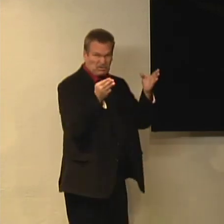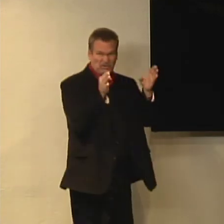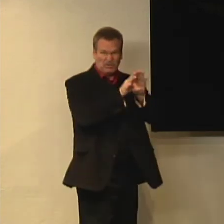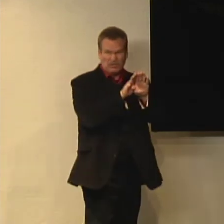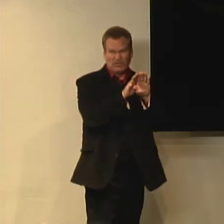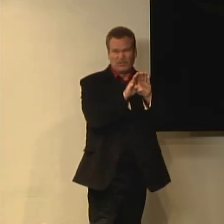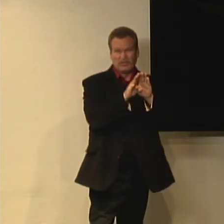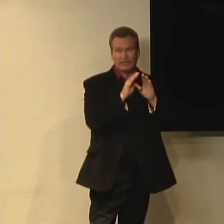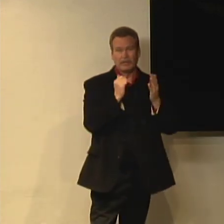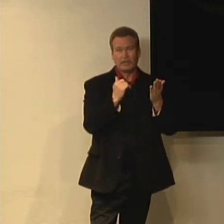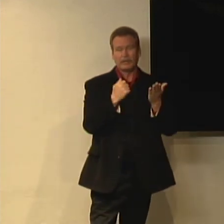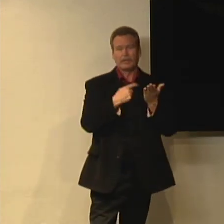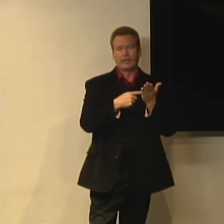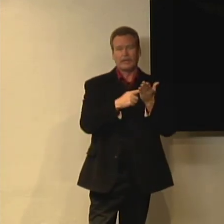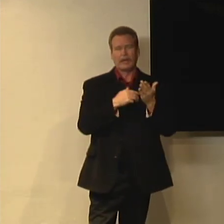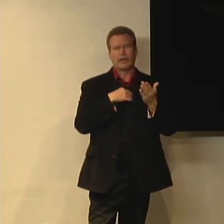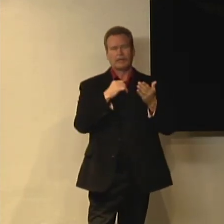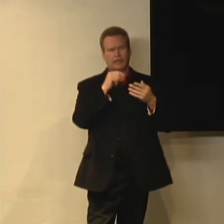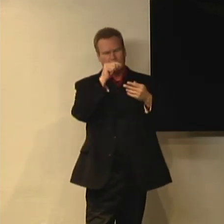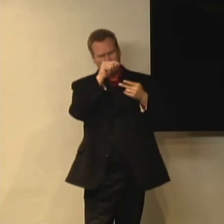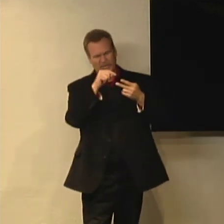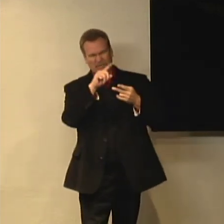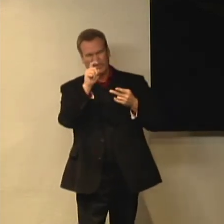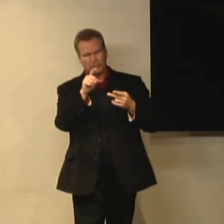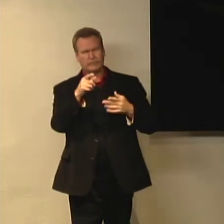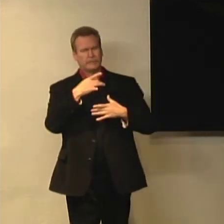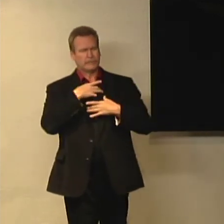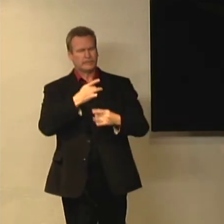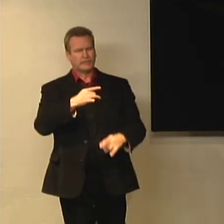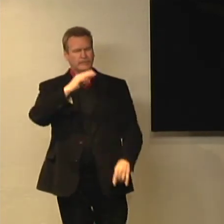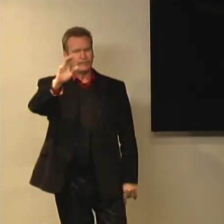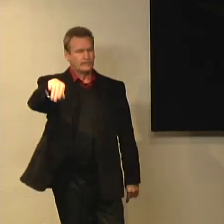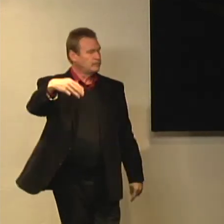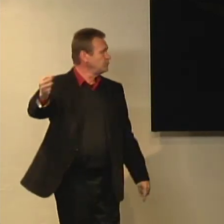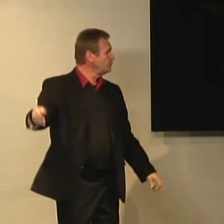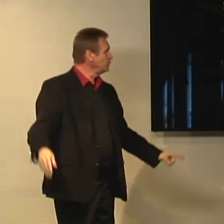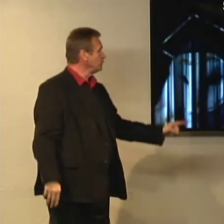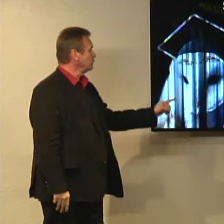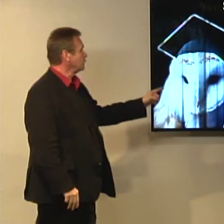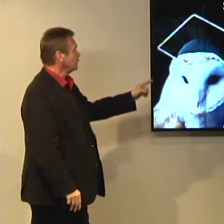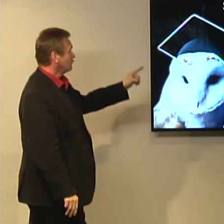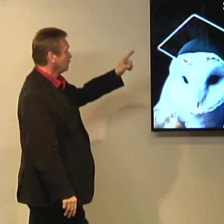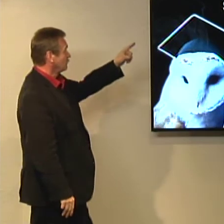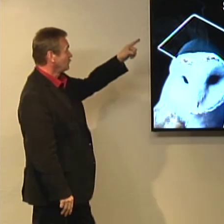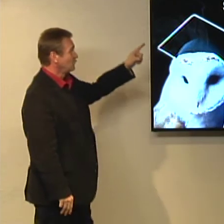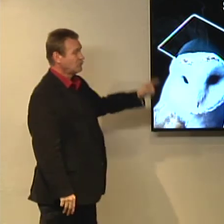So now we're going to have our conclusion of our message this morning. And there's just a few questions I want you to ask yourself.